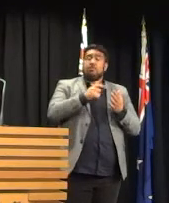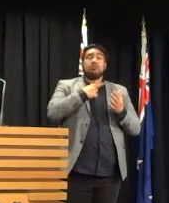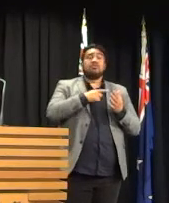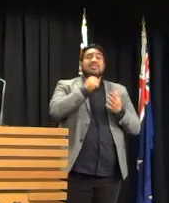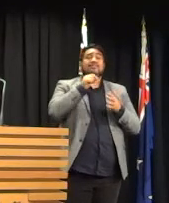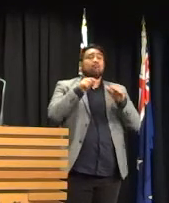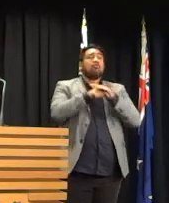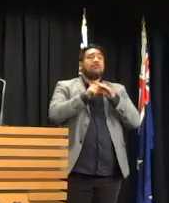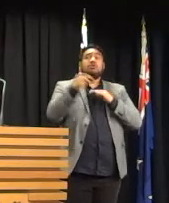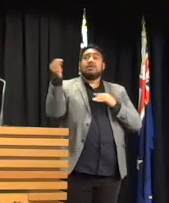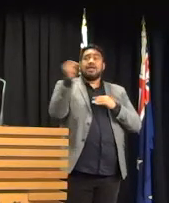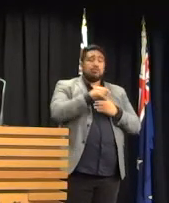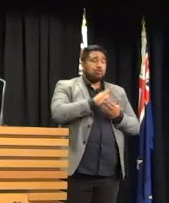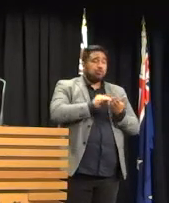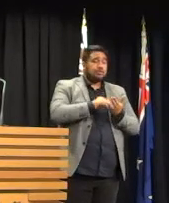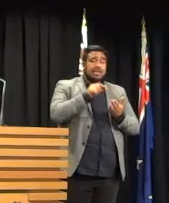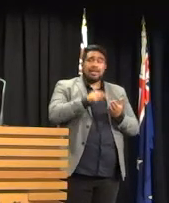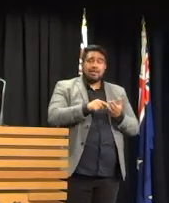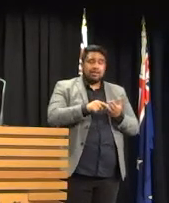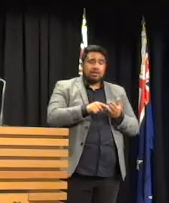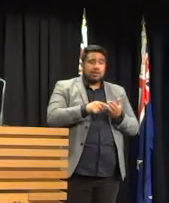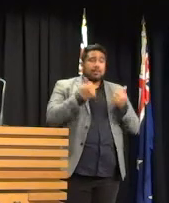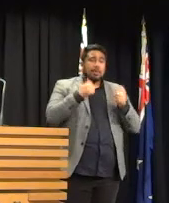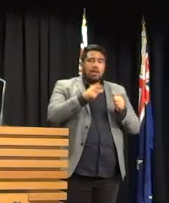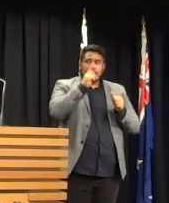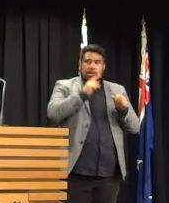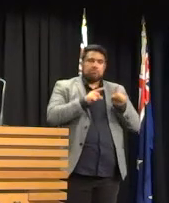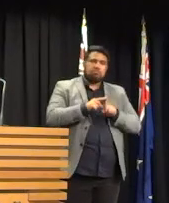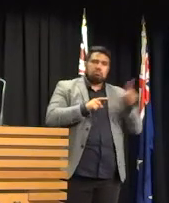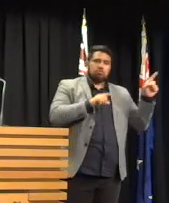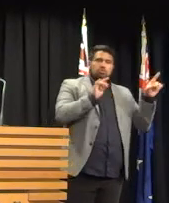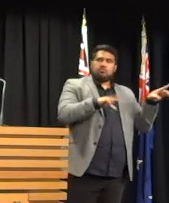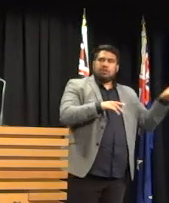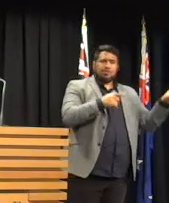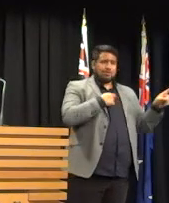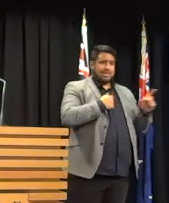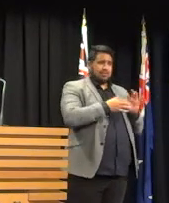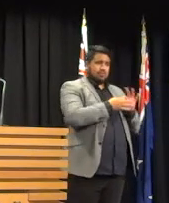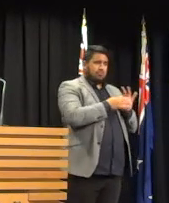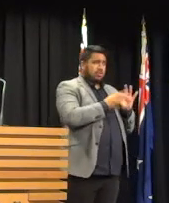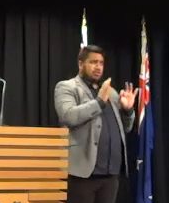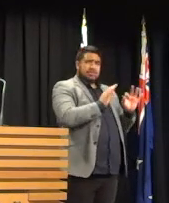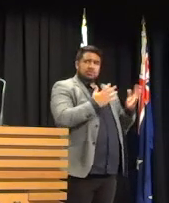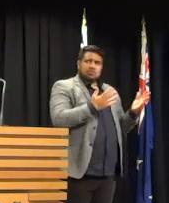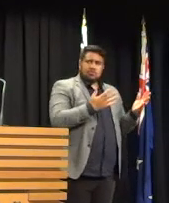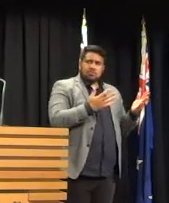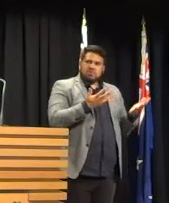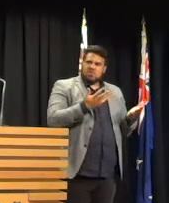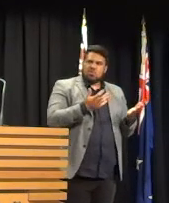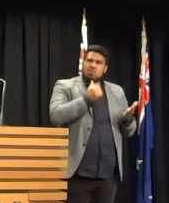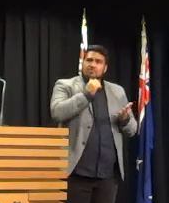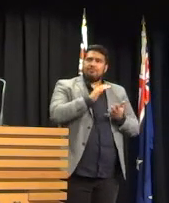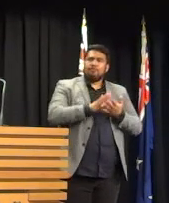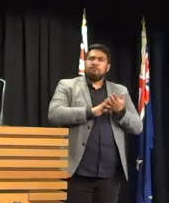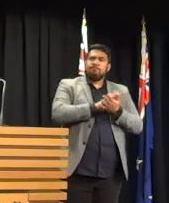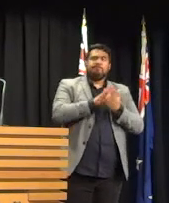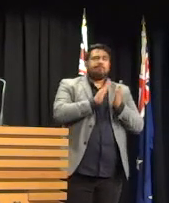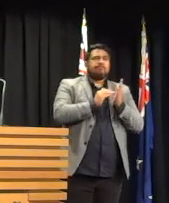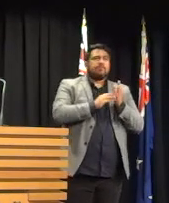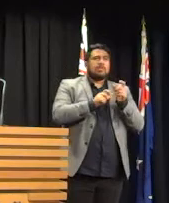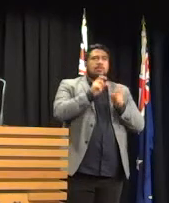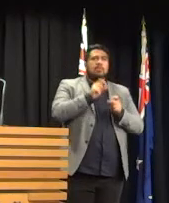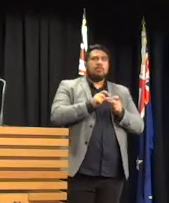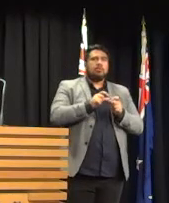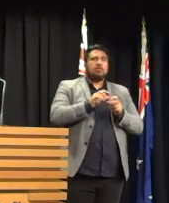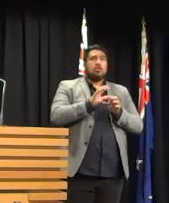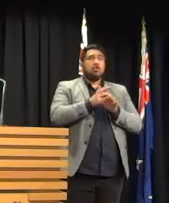could go straight back across the ditch because of the special relationship between Australia and New Zealand. If it meant that New Zealand was not at risk